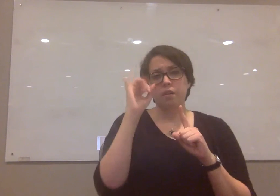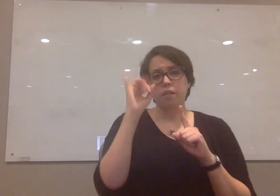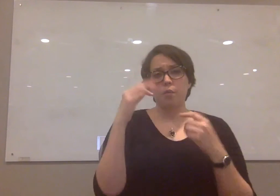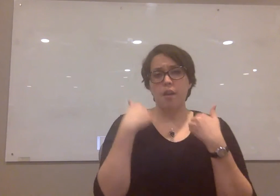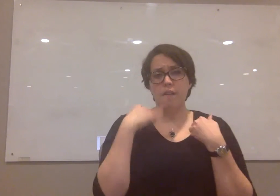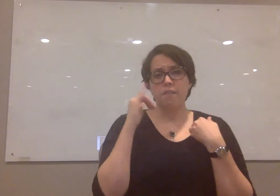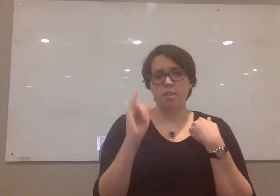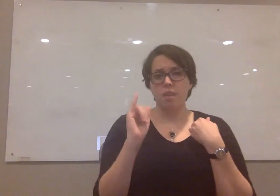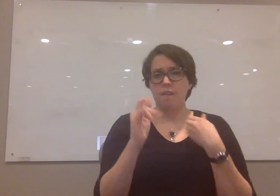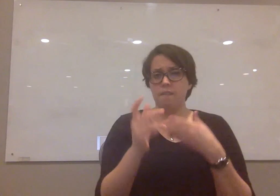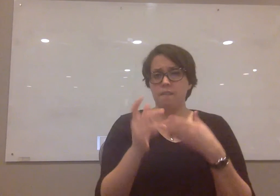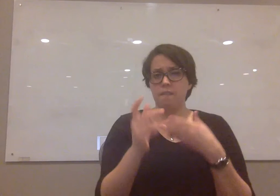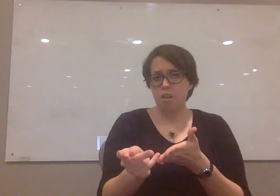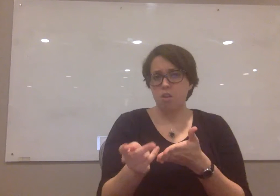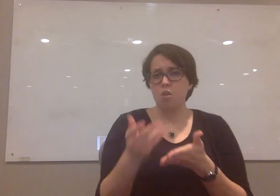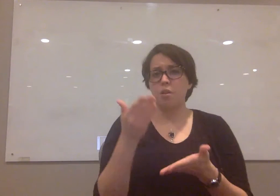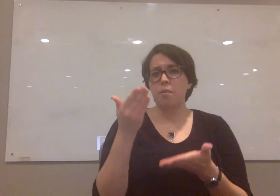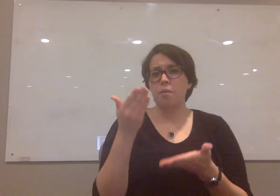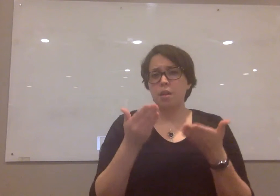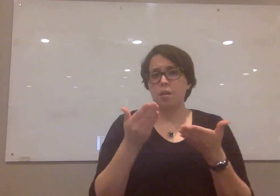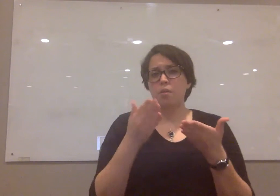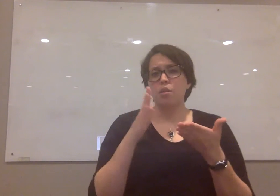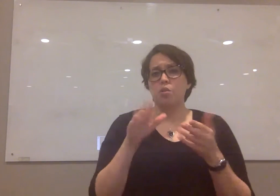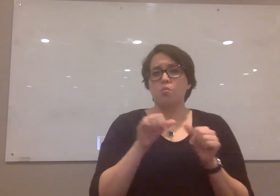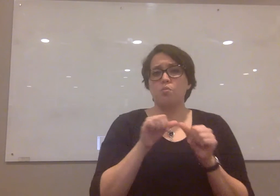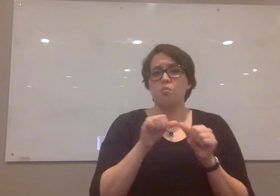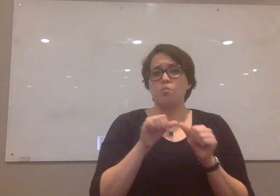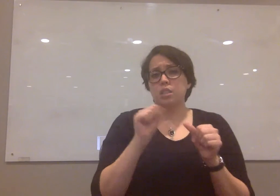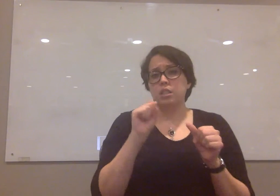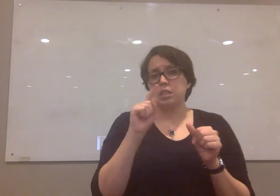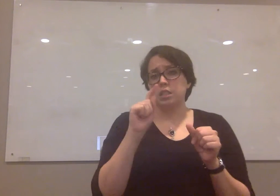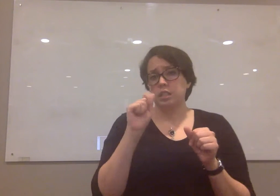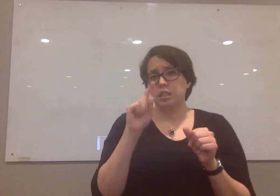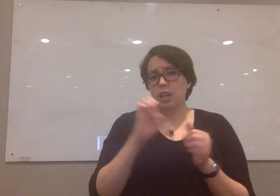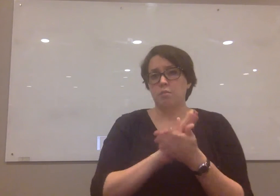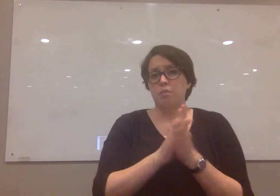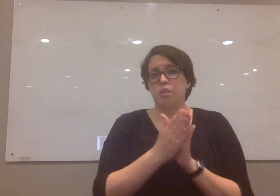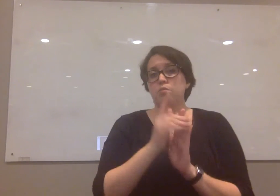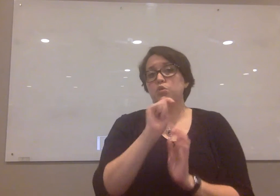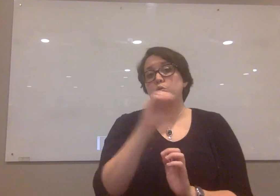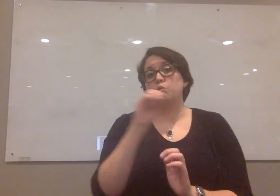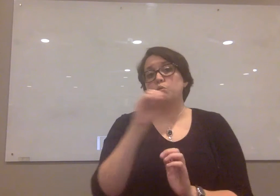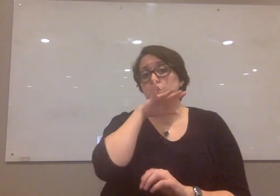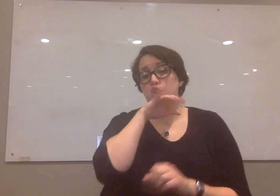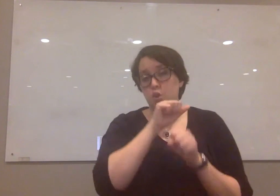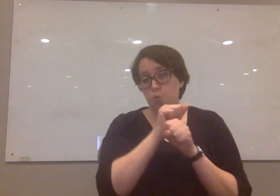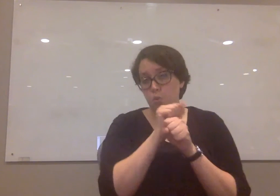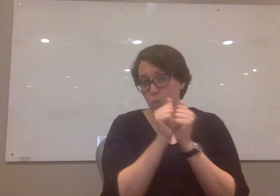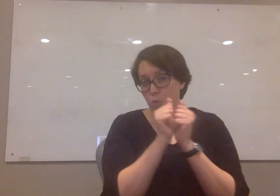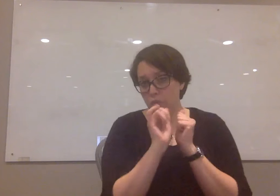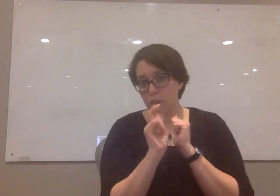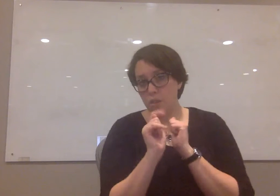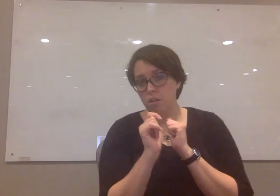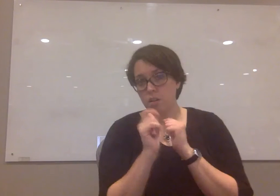failures, that maybe you're persisting state that can get too dirty to work with. And there are lots of tools to actually look at